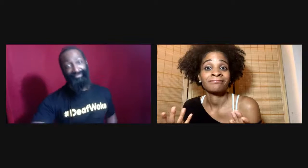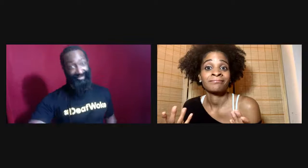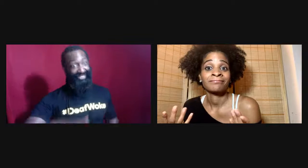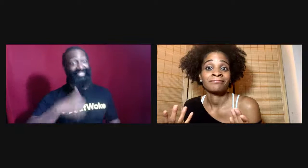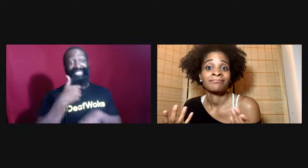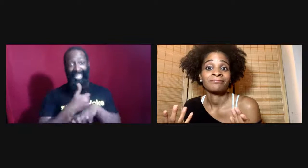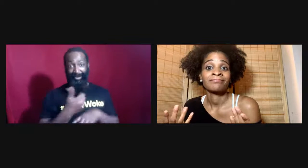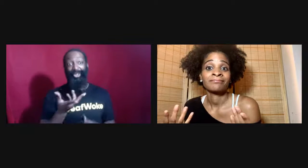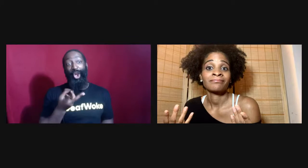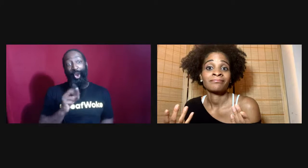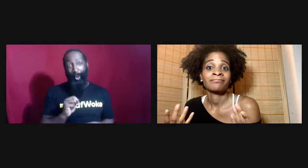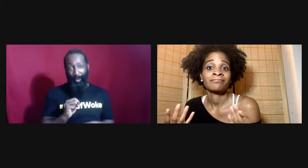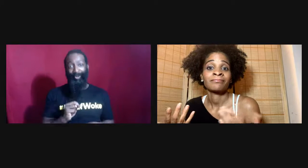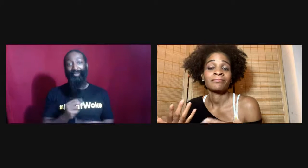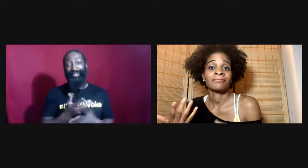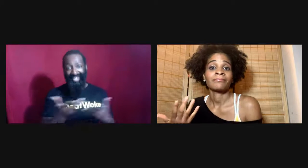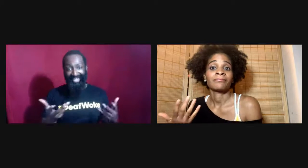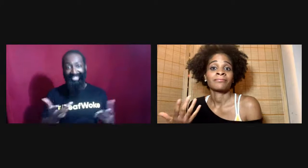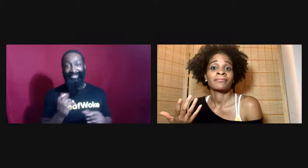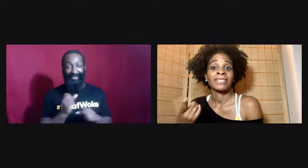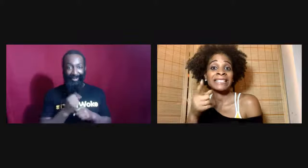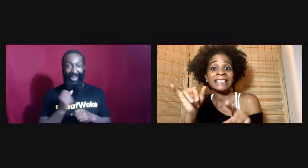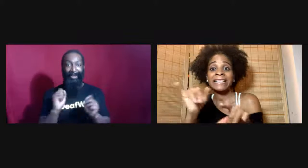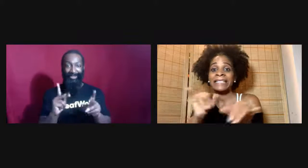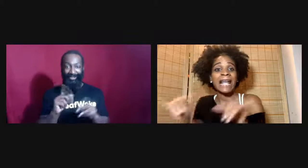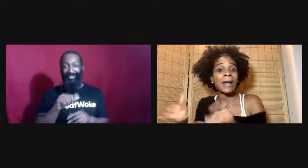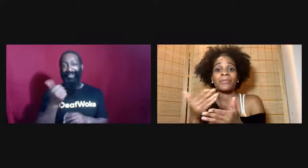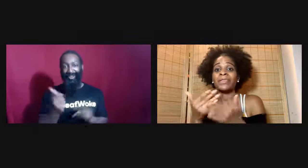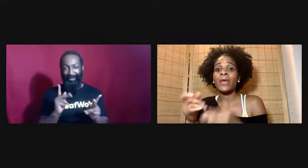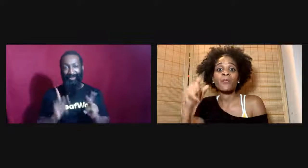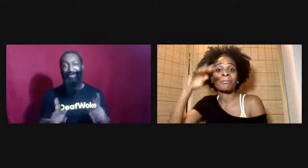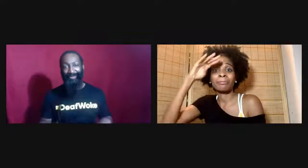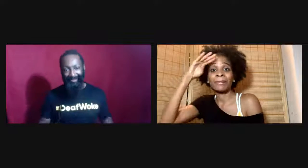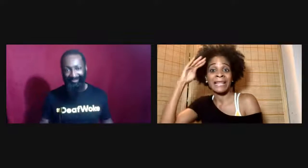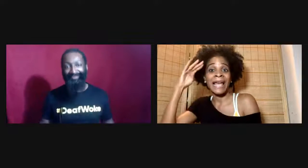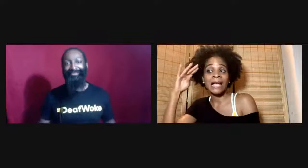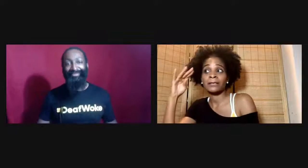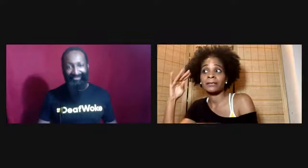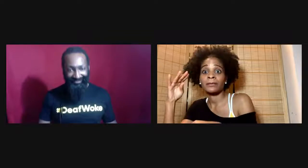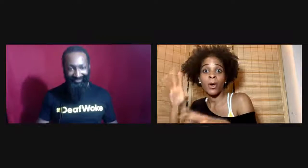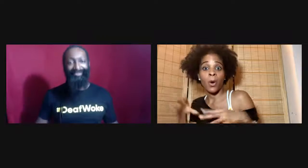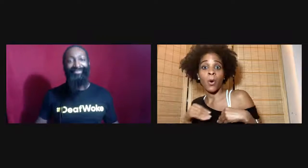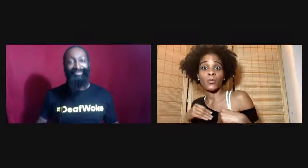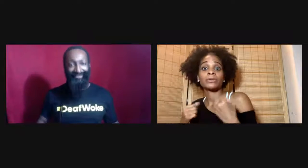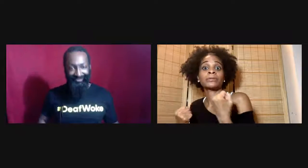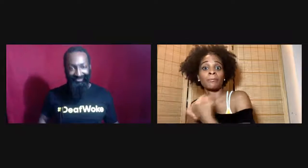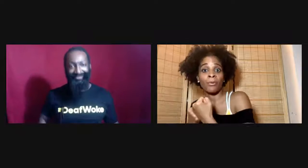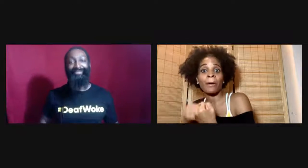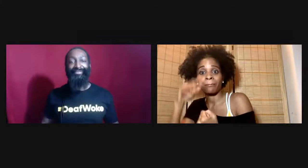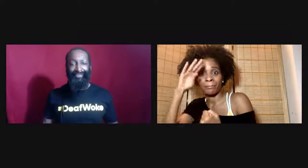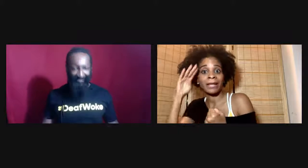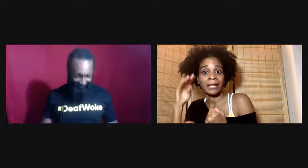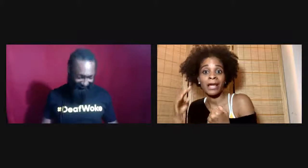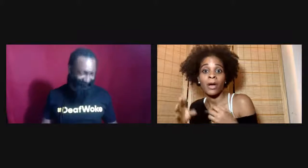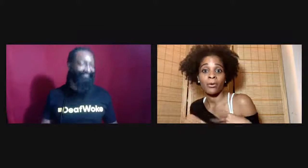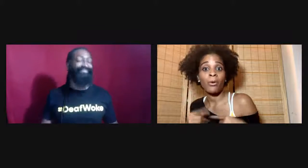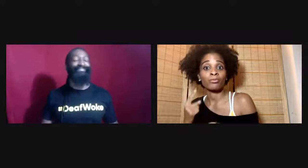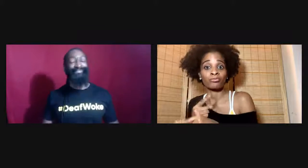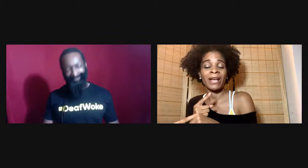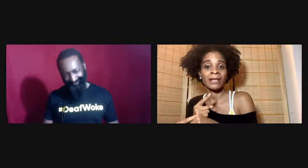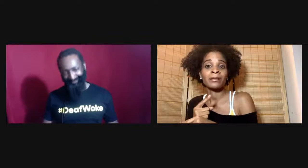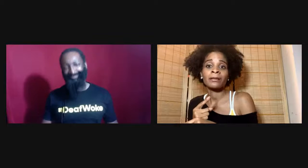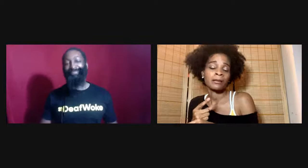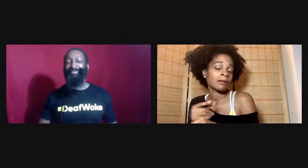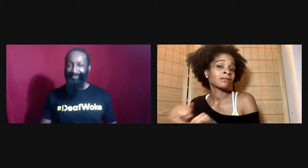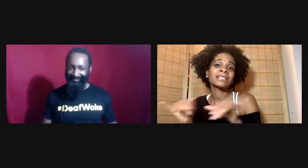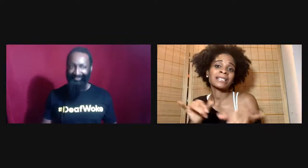about how we are setting ourselves up for success. Yeah, set up your own opportunities for yourself.